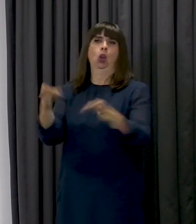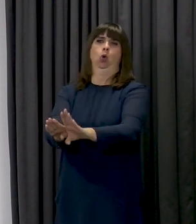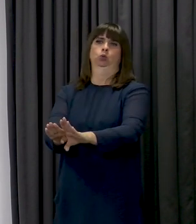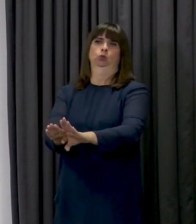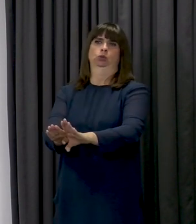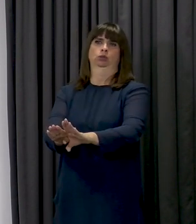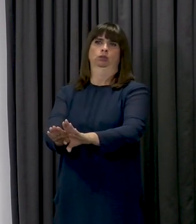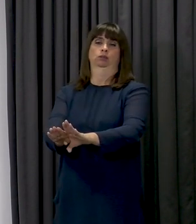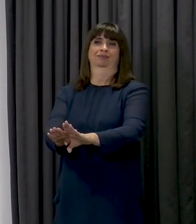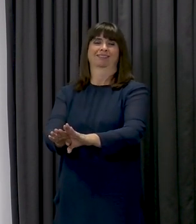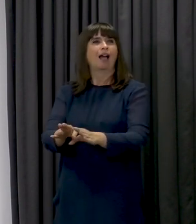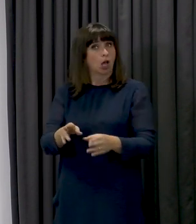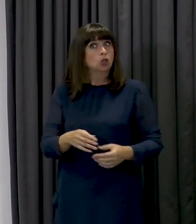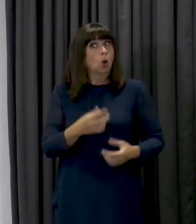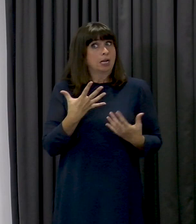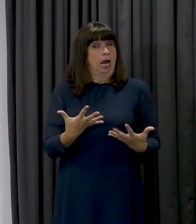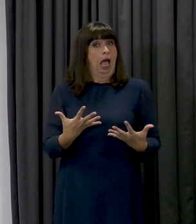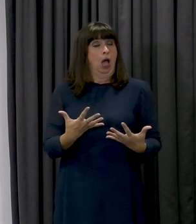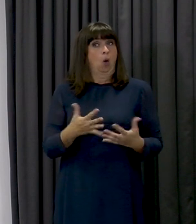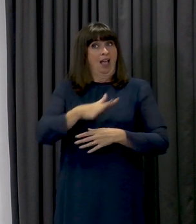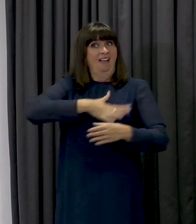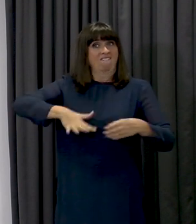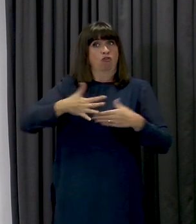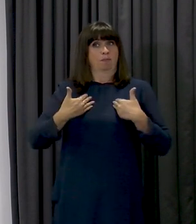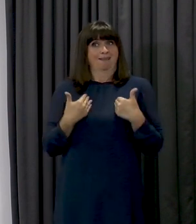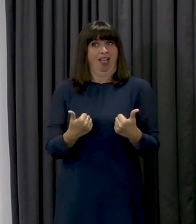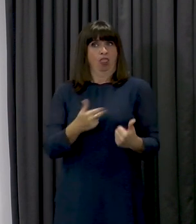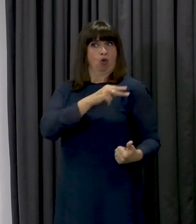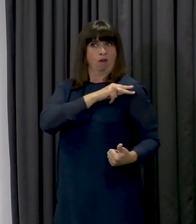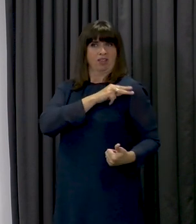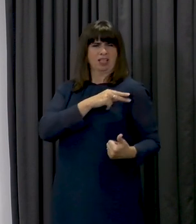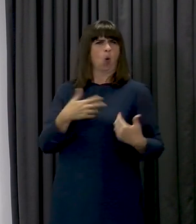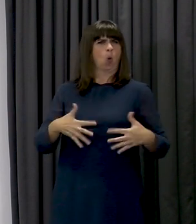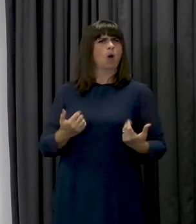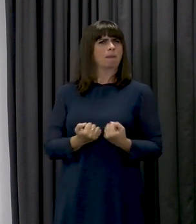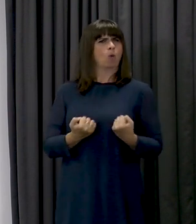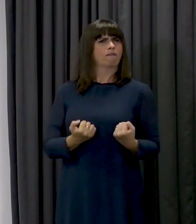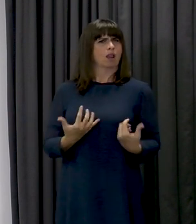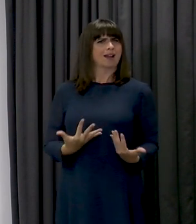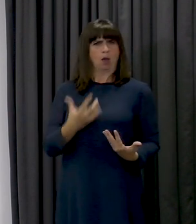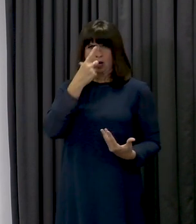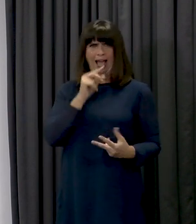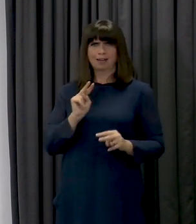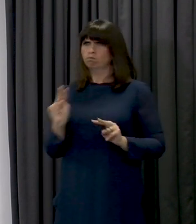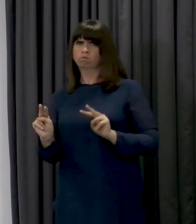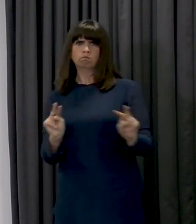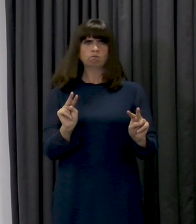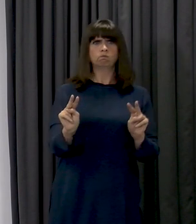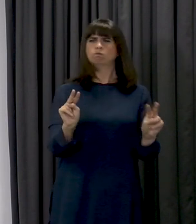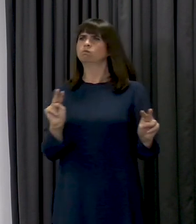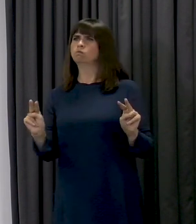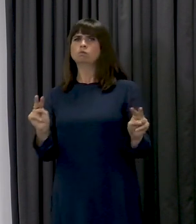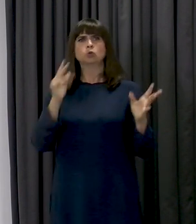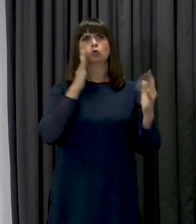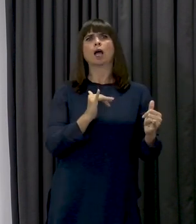closed. So these are significant powers, and they will, I think, the fact that they exist